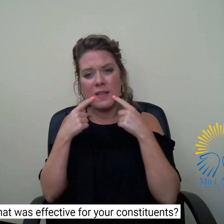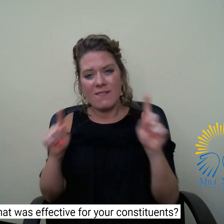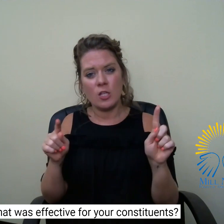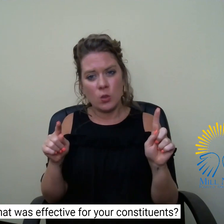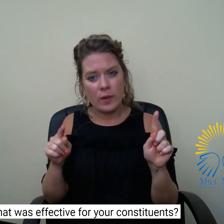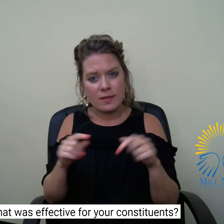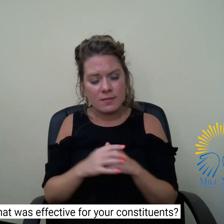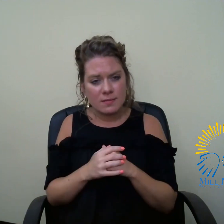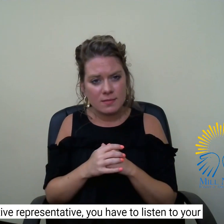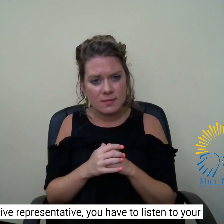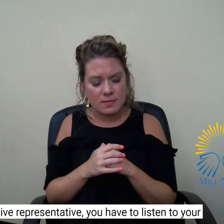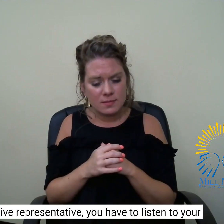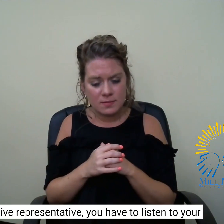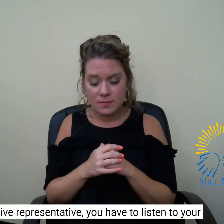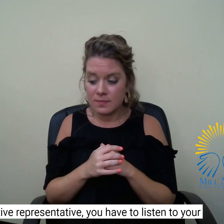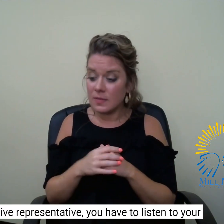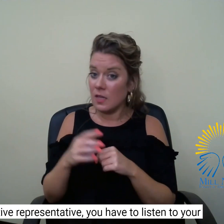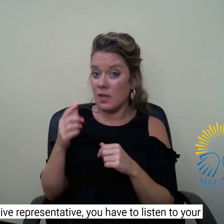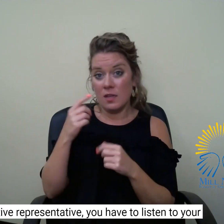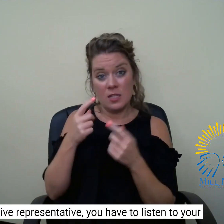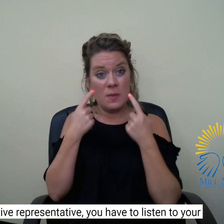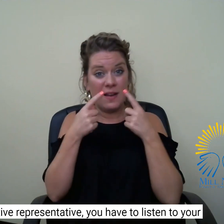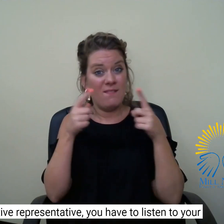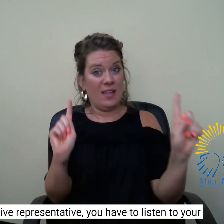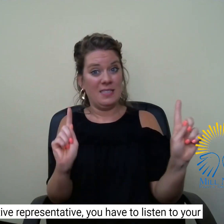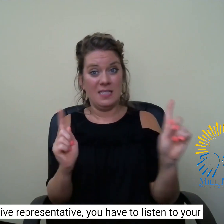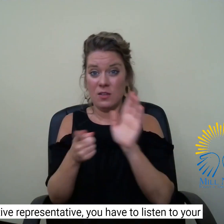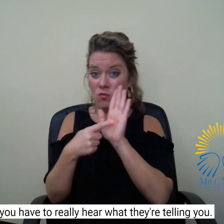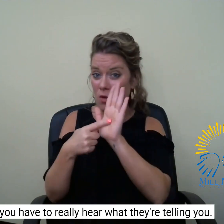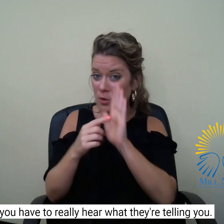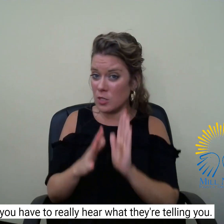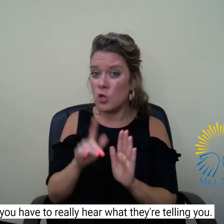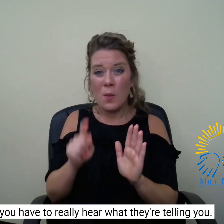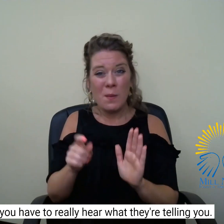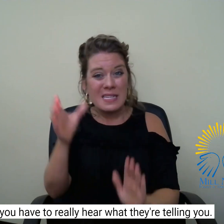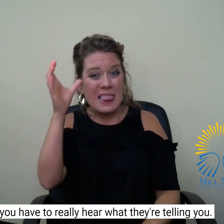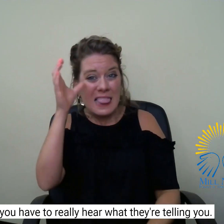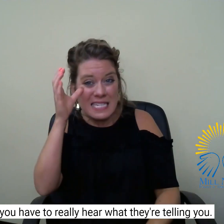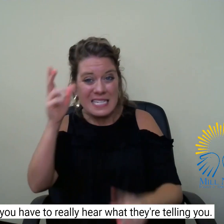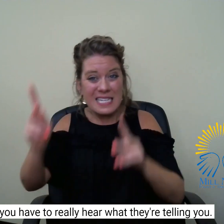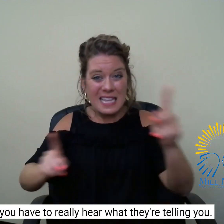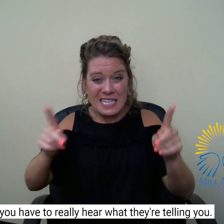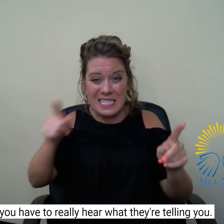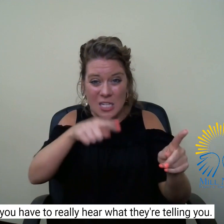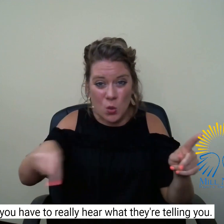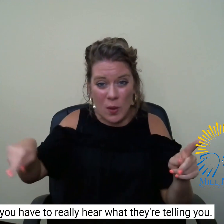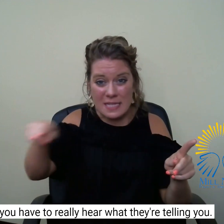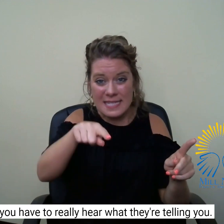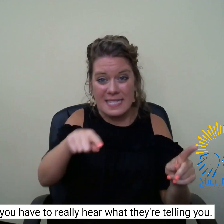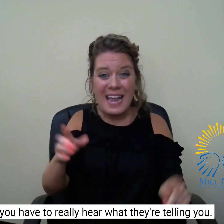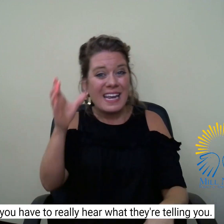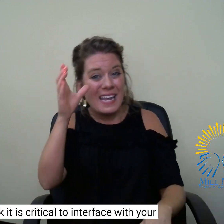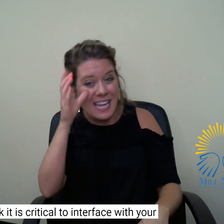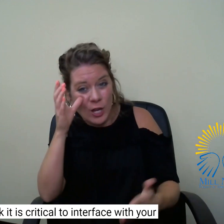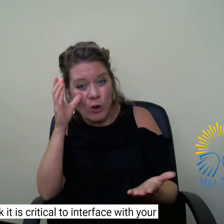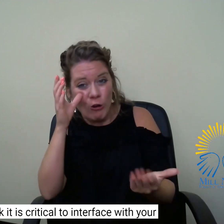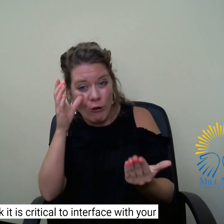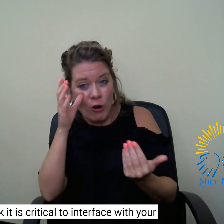constituents? To be an effective representative, you have to listen to your constituents and you have to really hear what they're telling you. I think it is critical